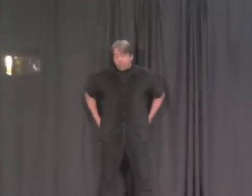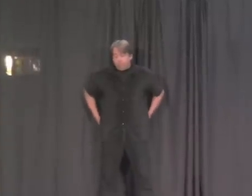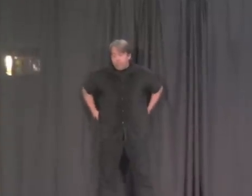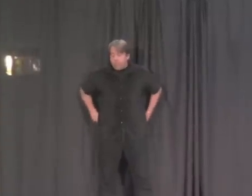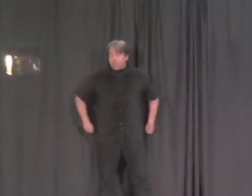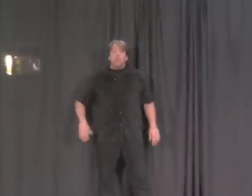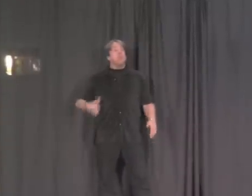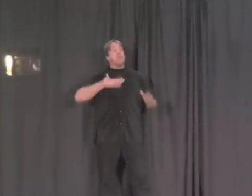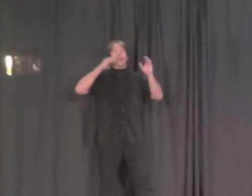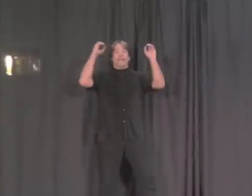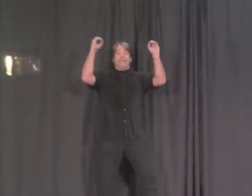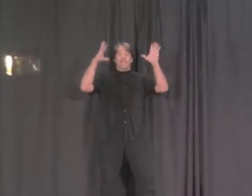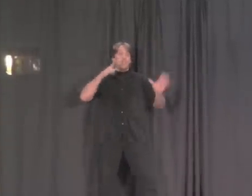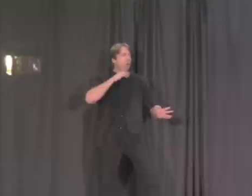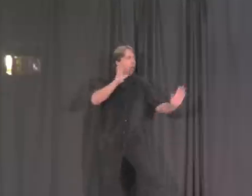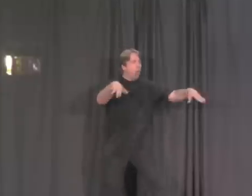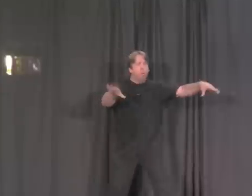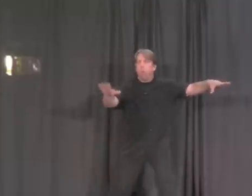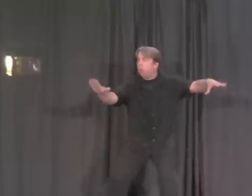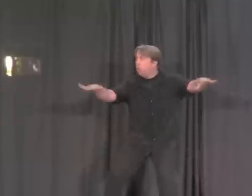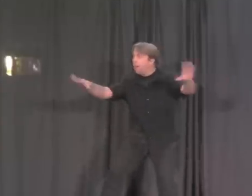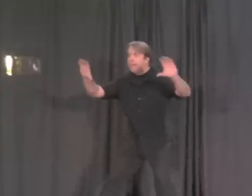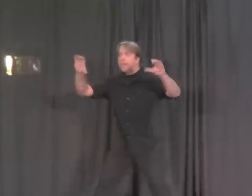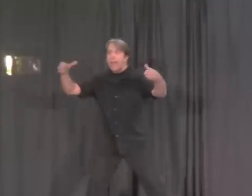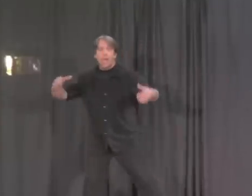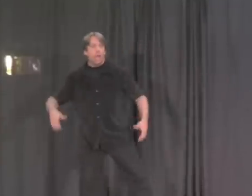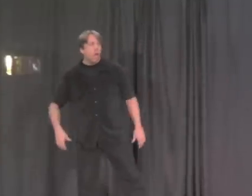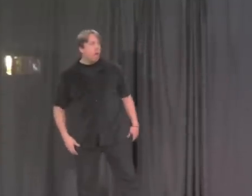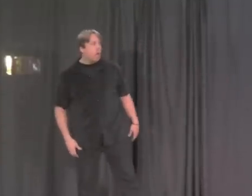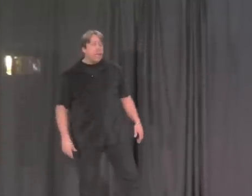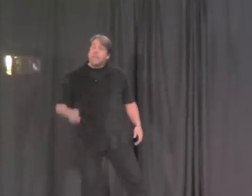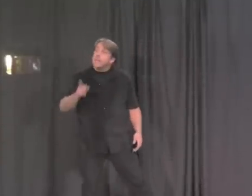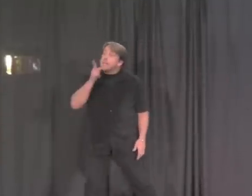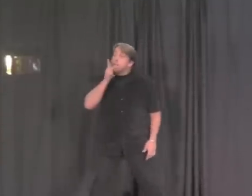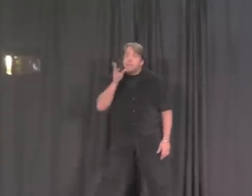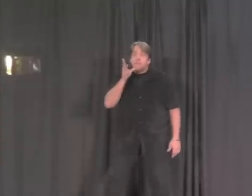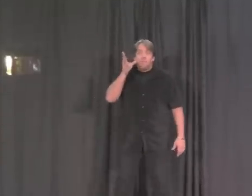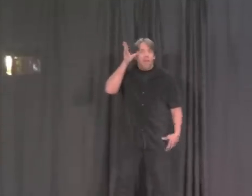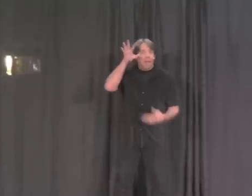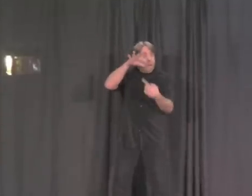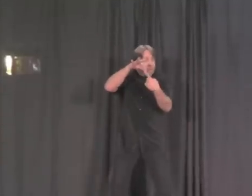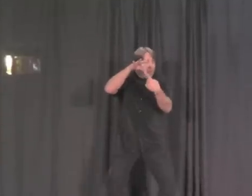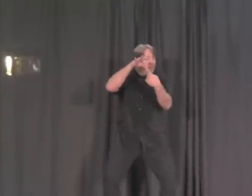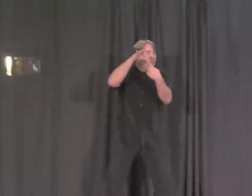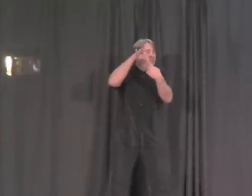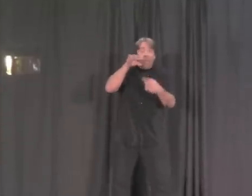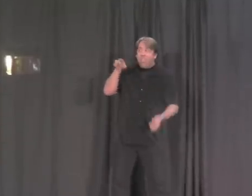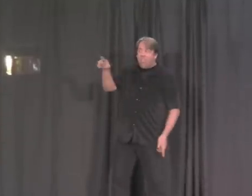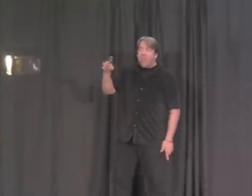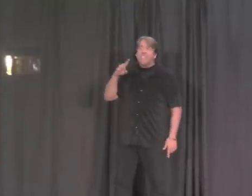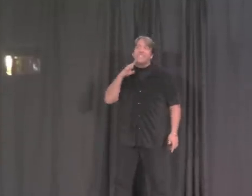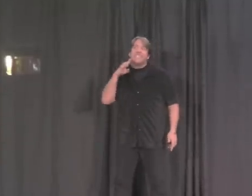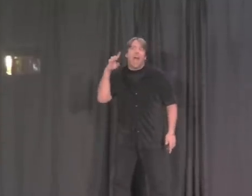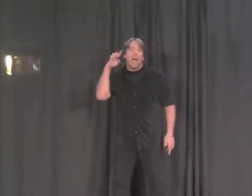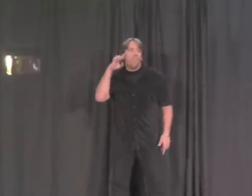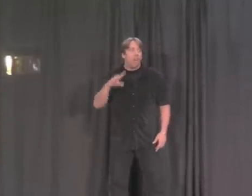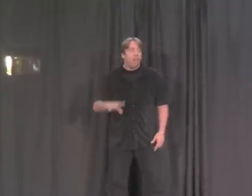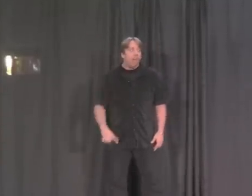In sixth grade, my teacher said, everyone, Keith's parents are